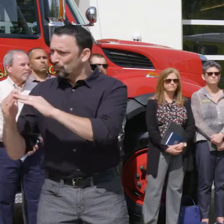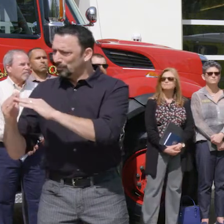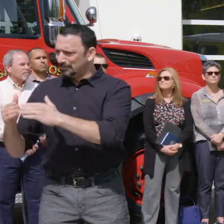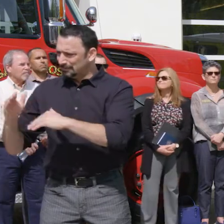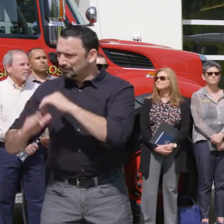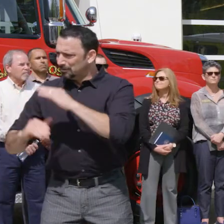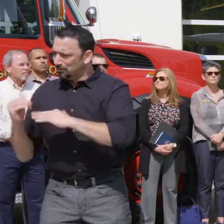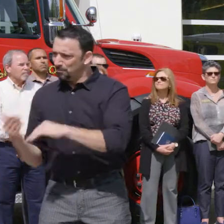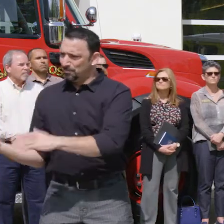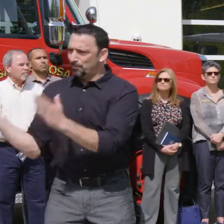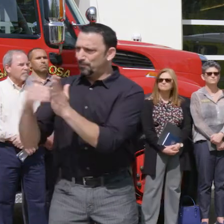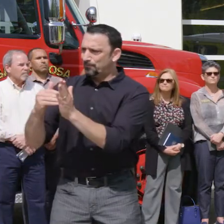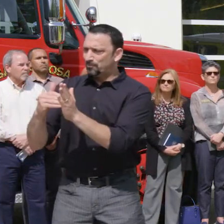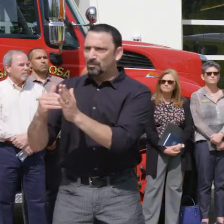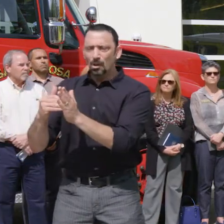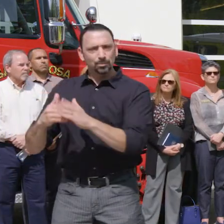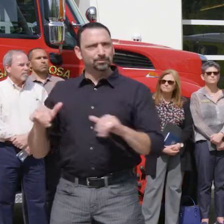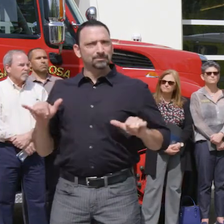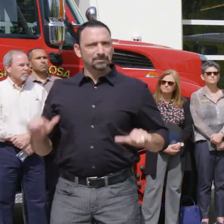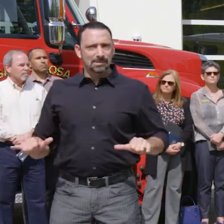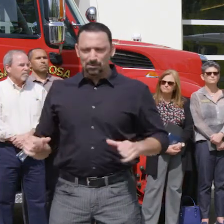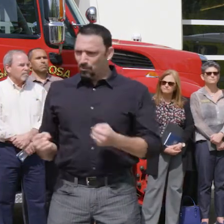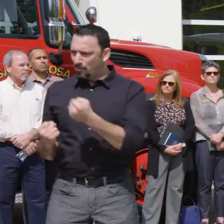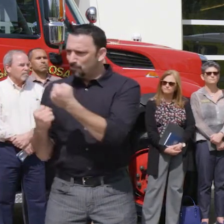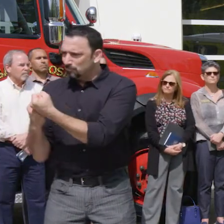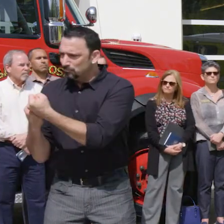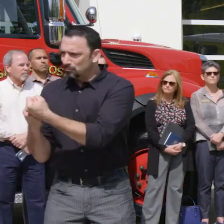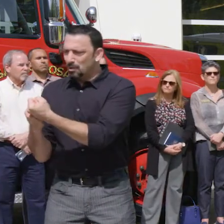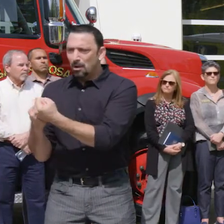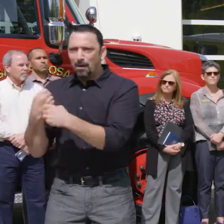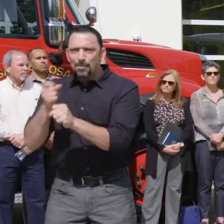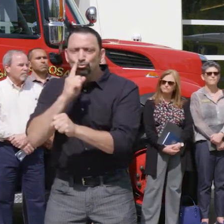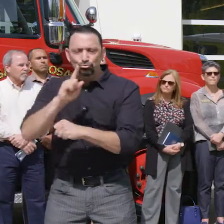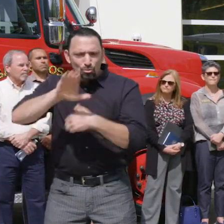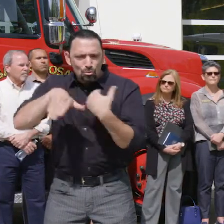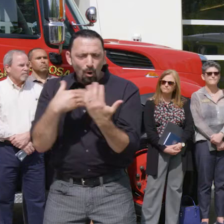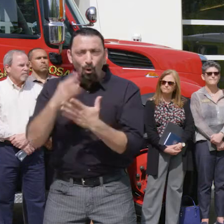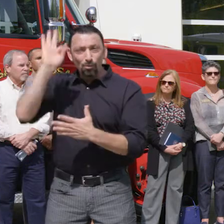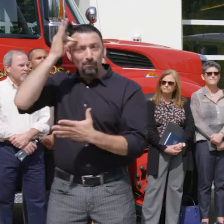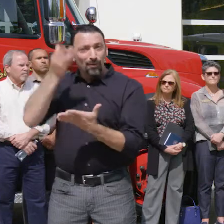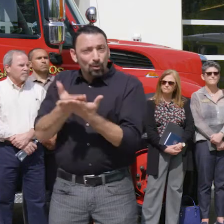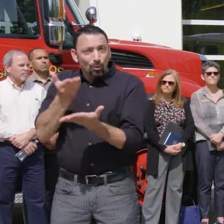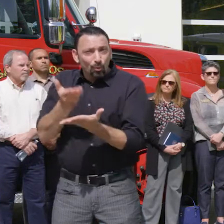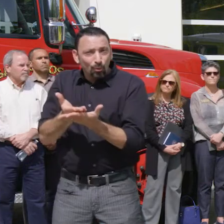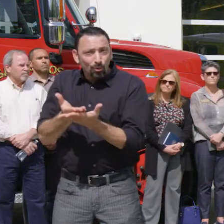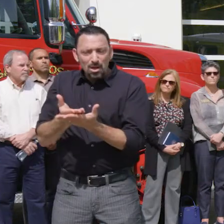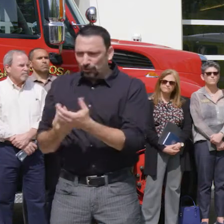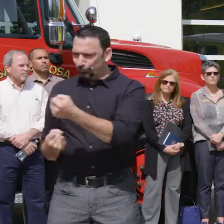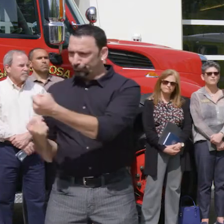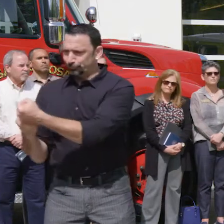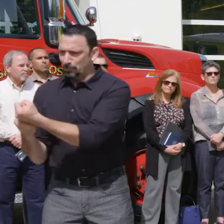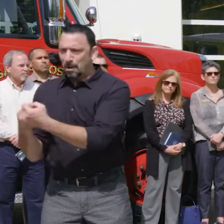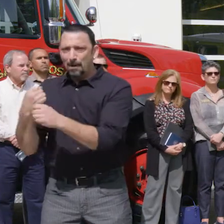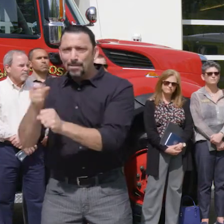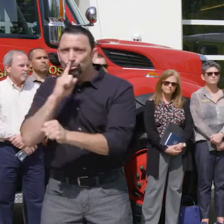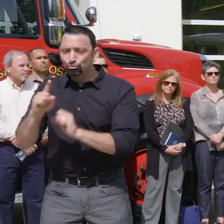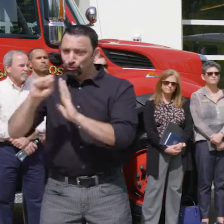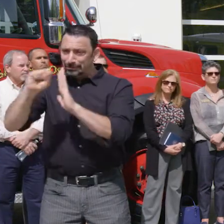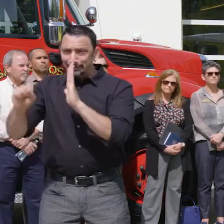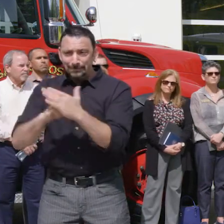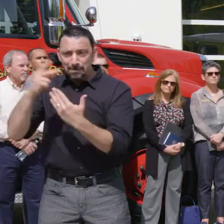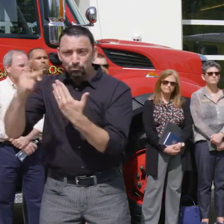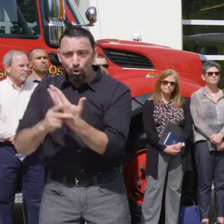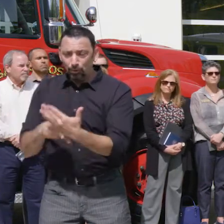rebuild, making sure that every federal dollar that's available, making sure that state programs and dollars that are